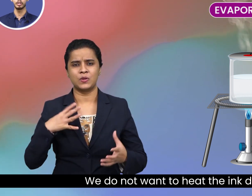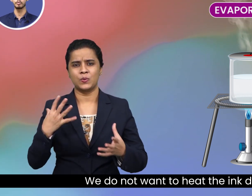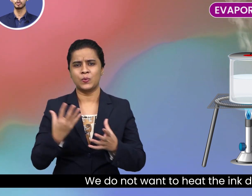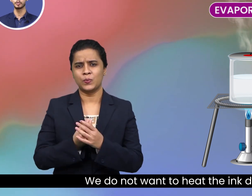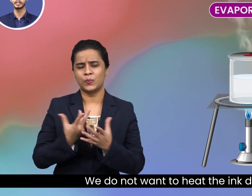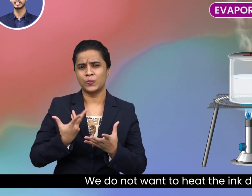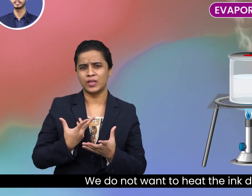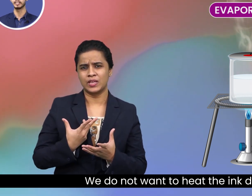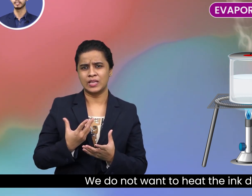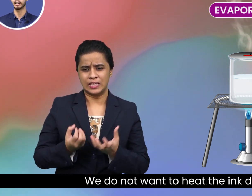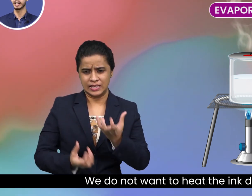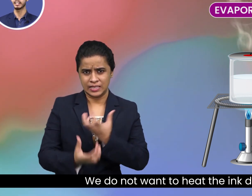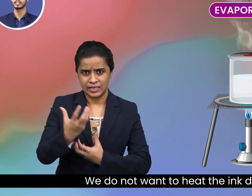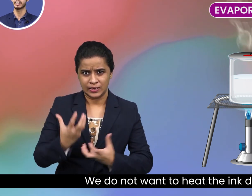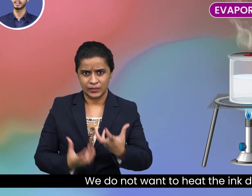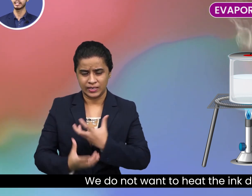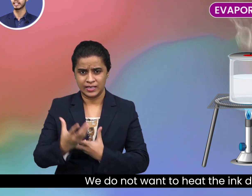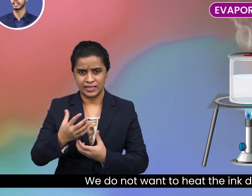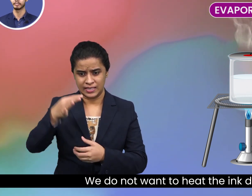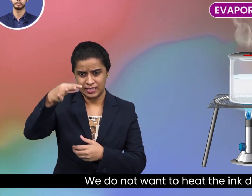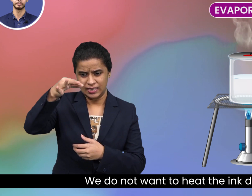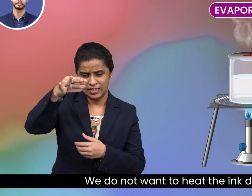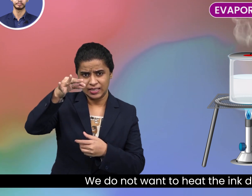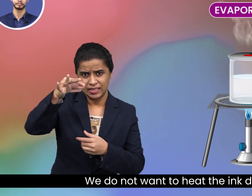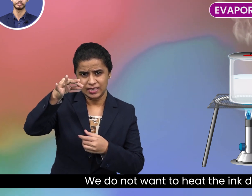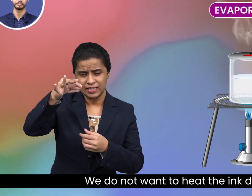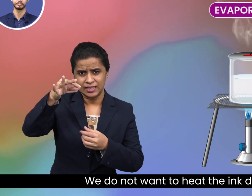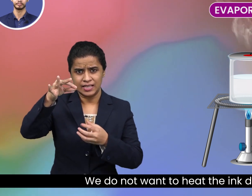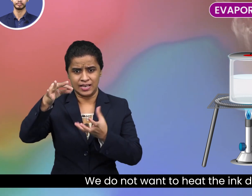We do not want to heat the ink directly.